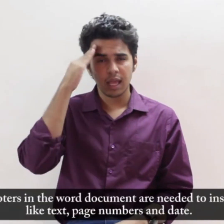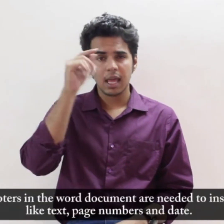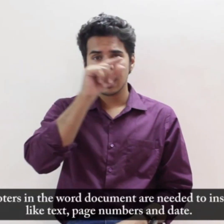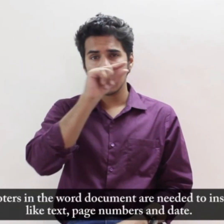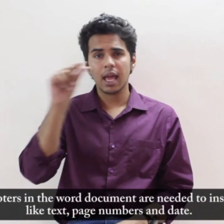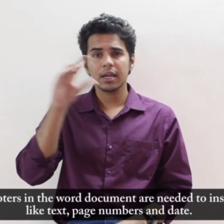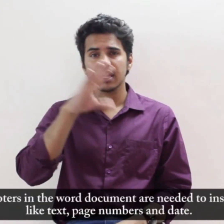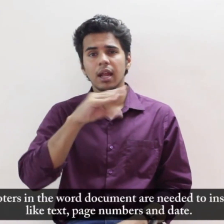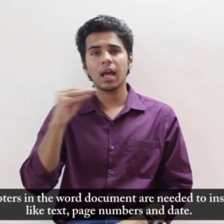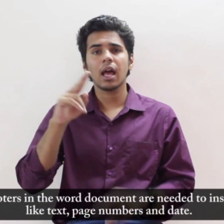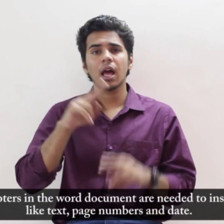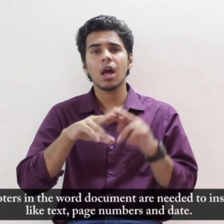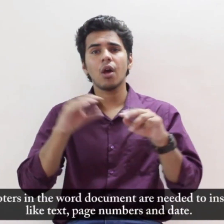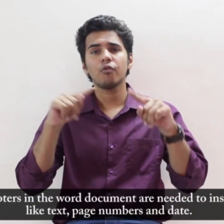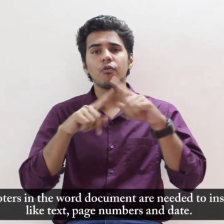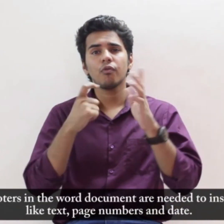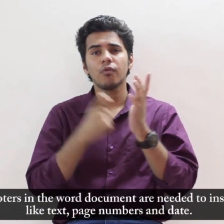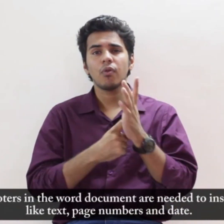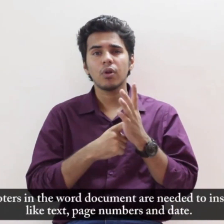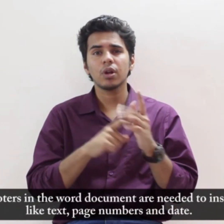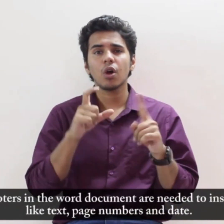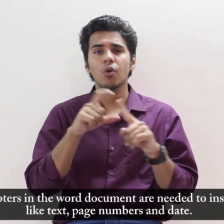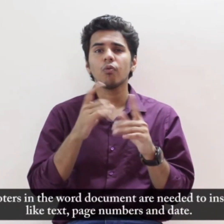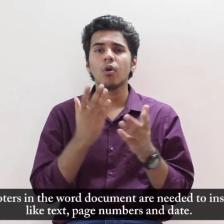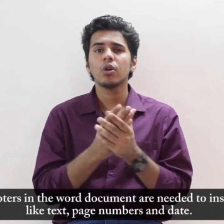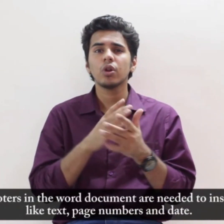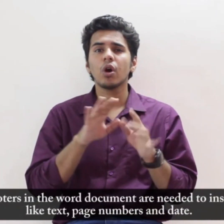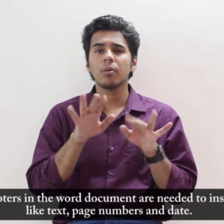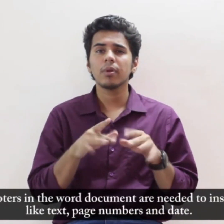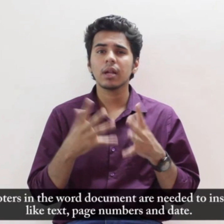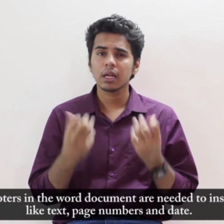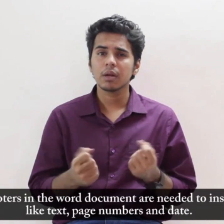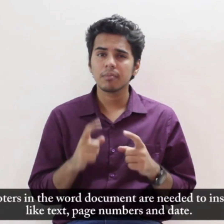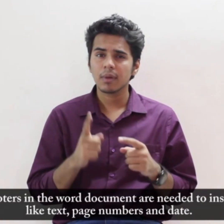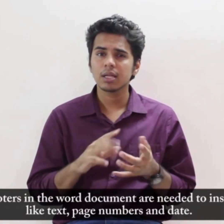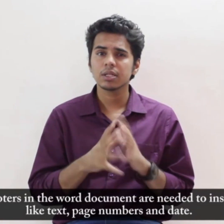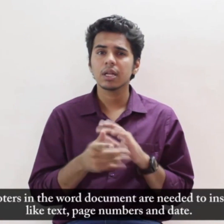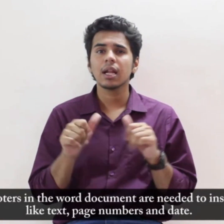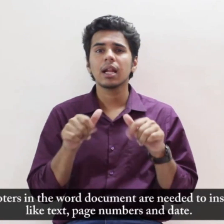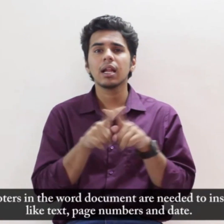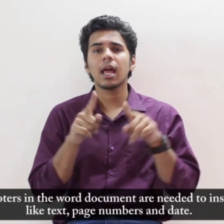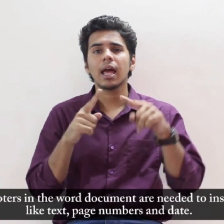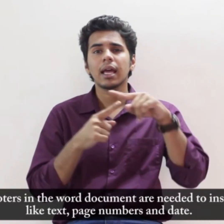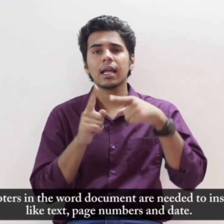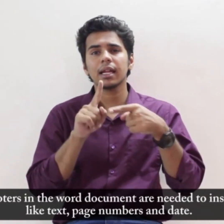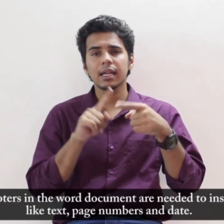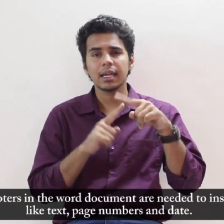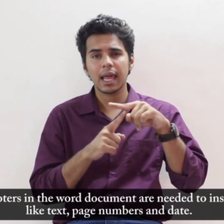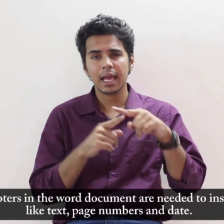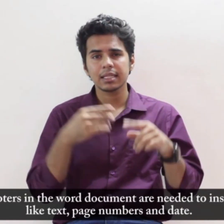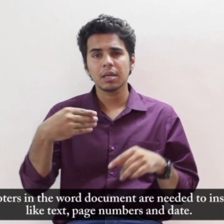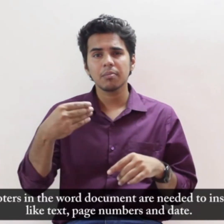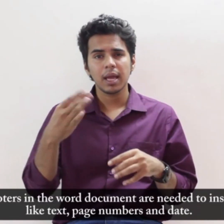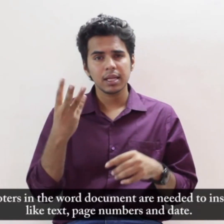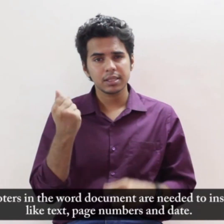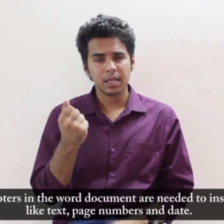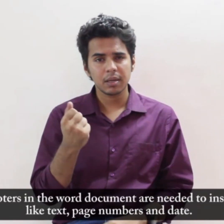Headers and footers in the Word document are needed to insert information like text, page numbers, and date.